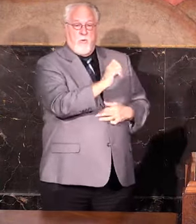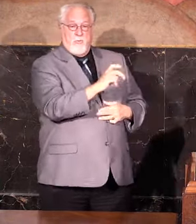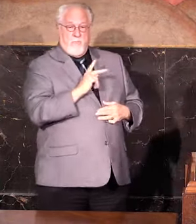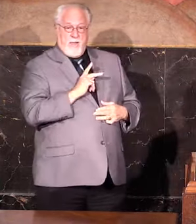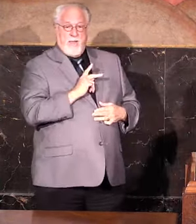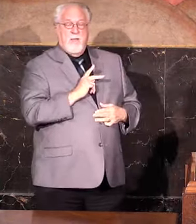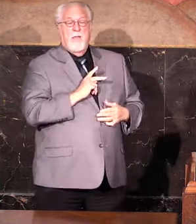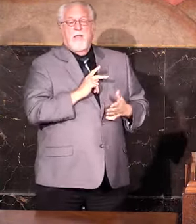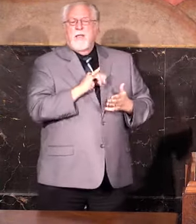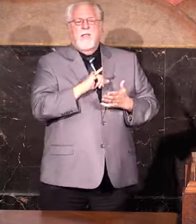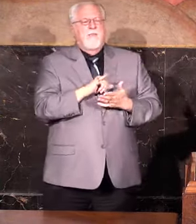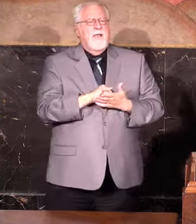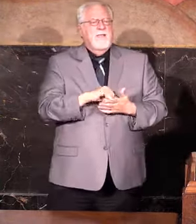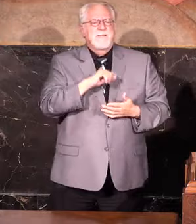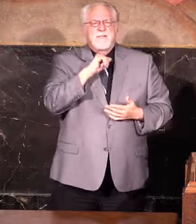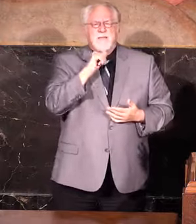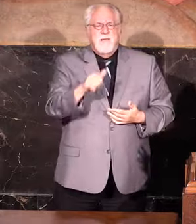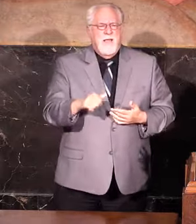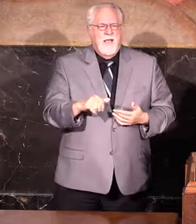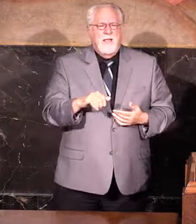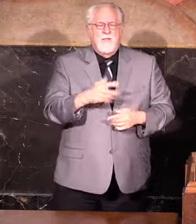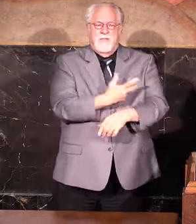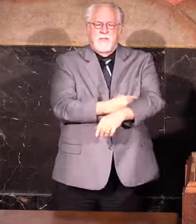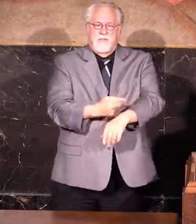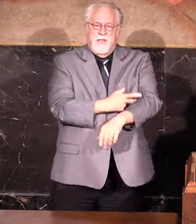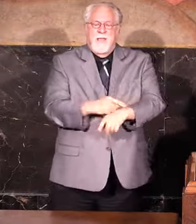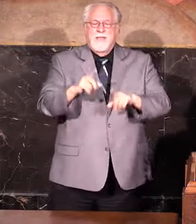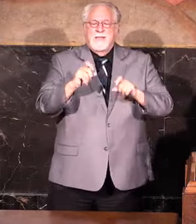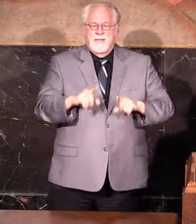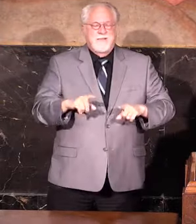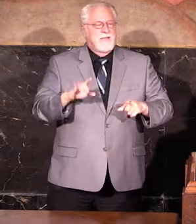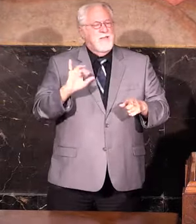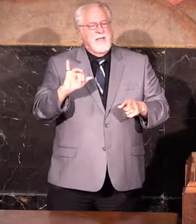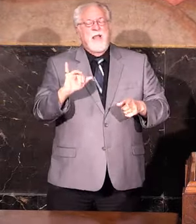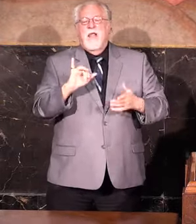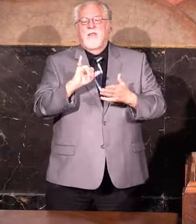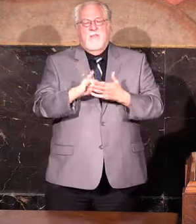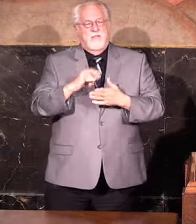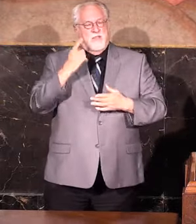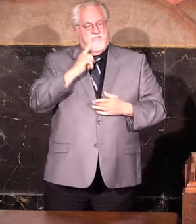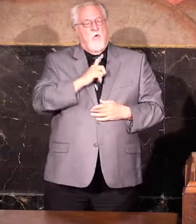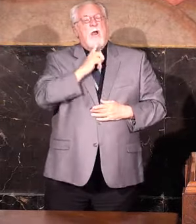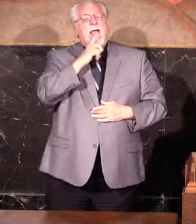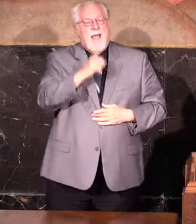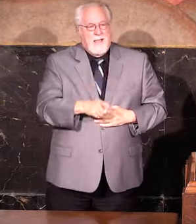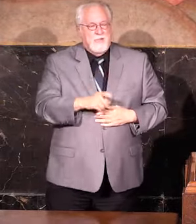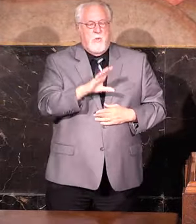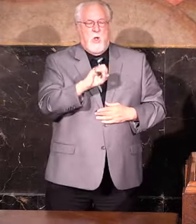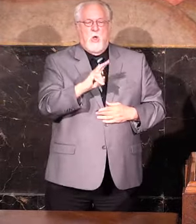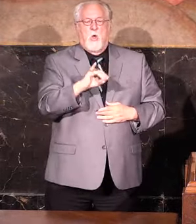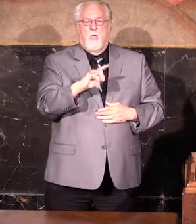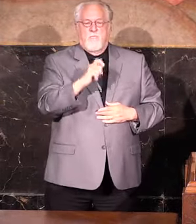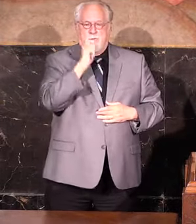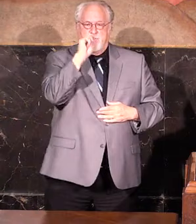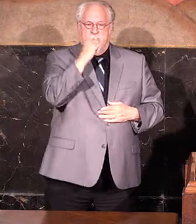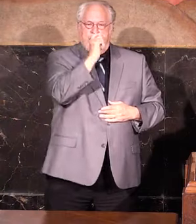is not the serology testing. This is for the actual